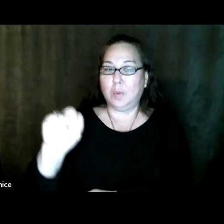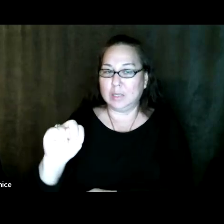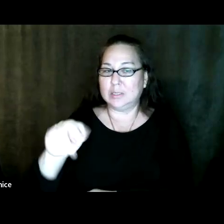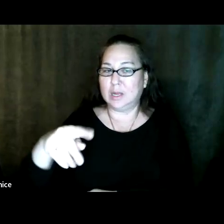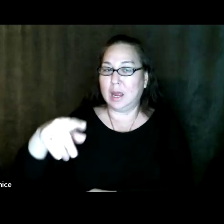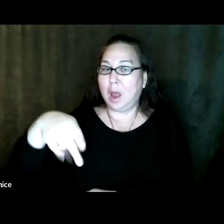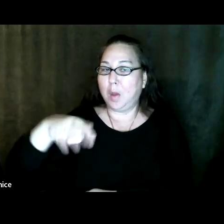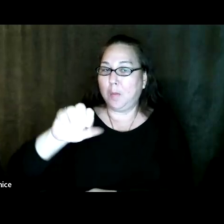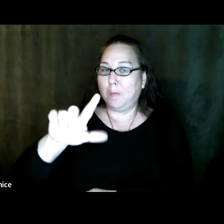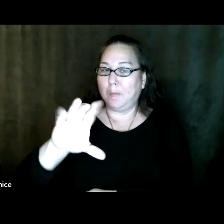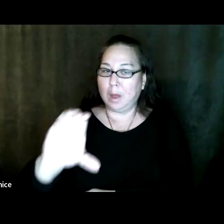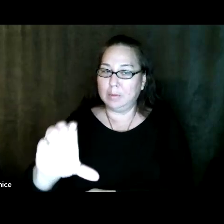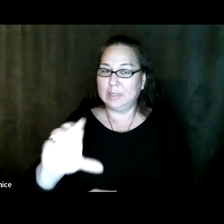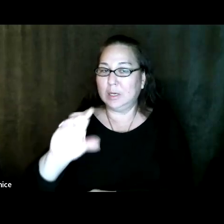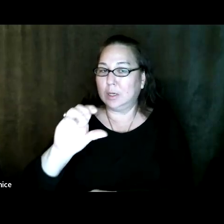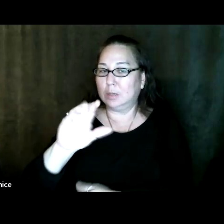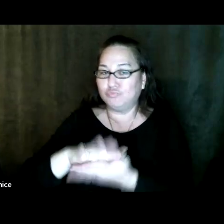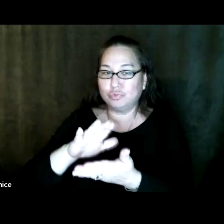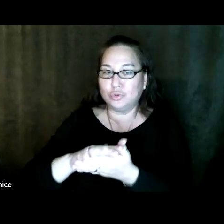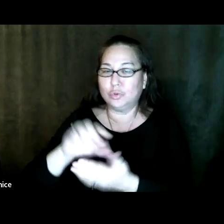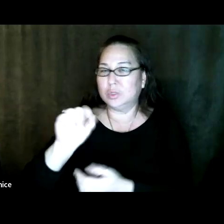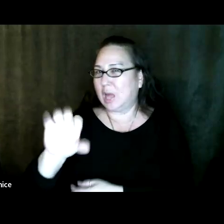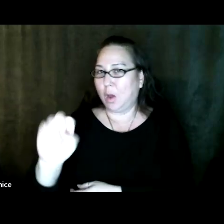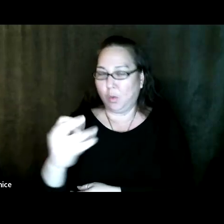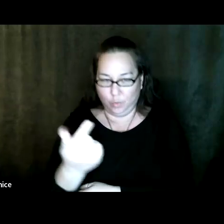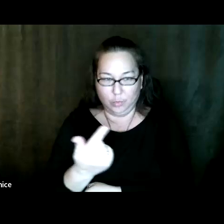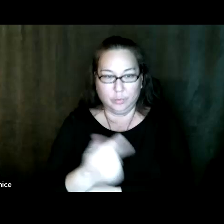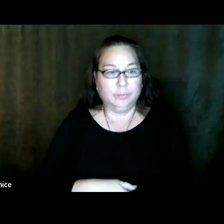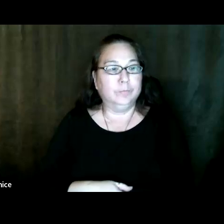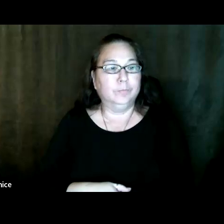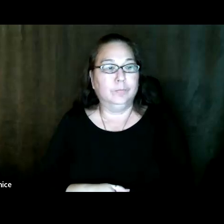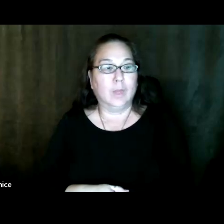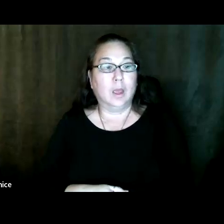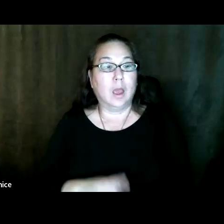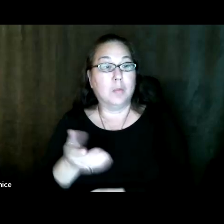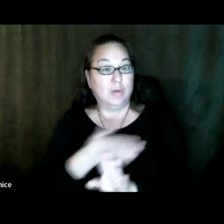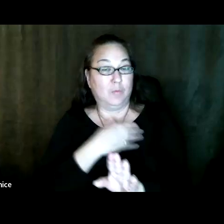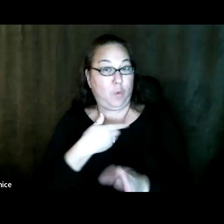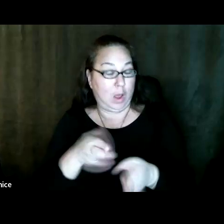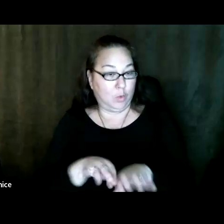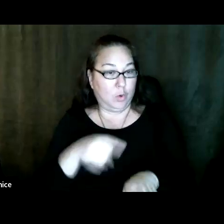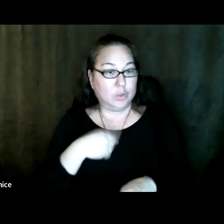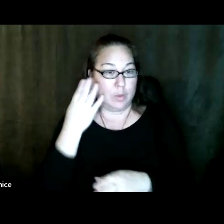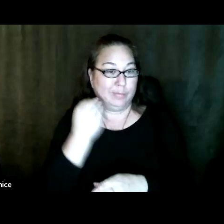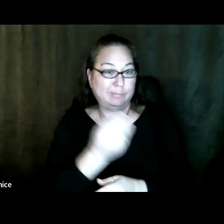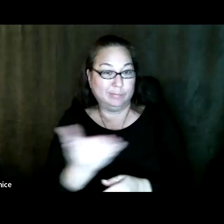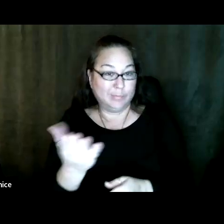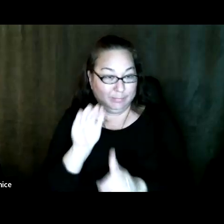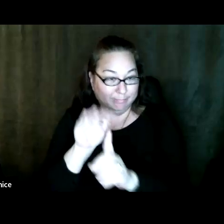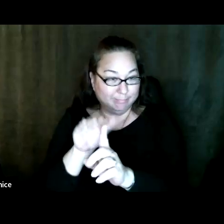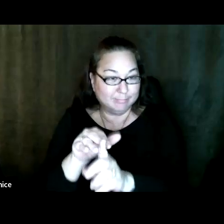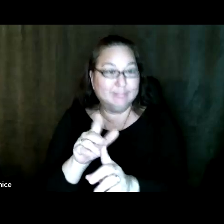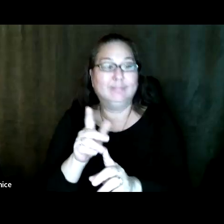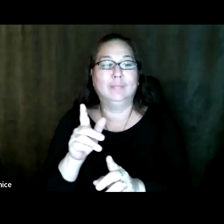of Family and Community Advancement is hosting its second annual open house tomorrow, Thursday, November 7th. It'll